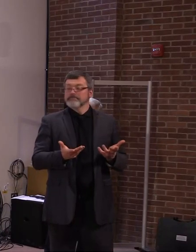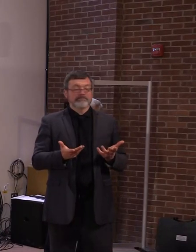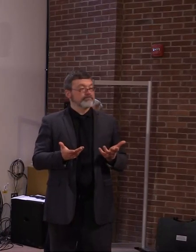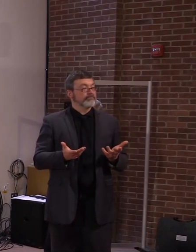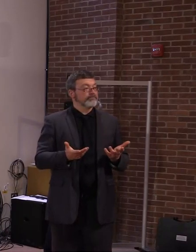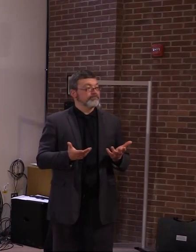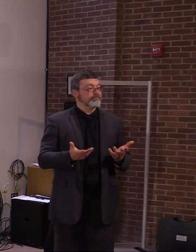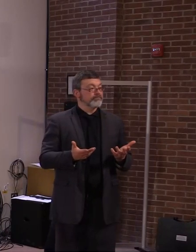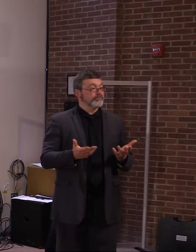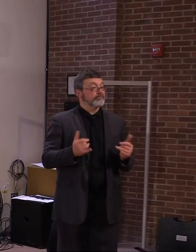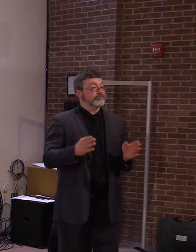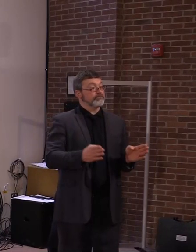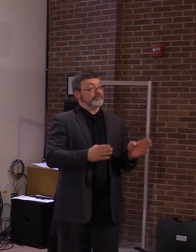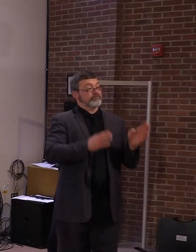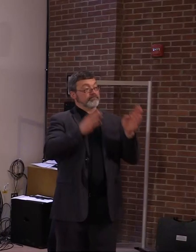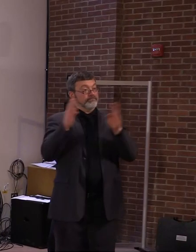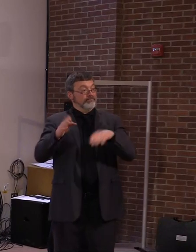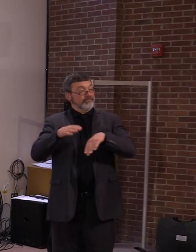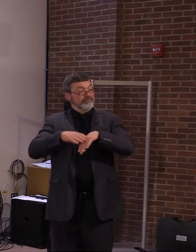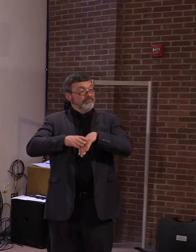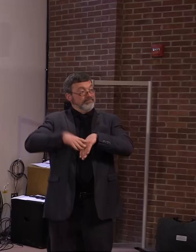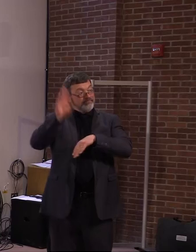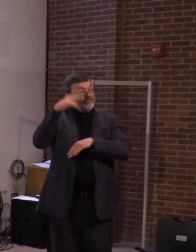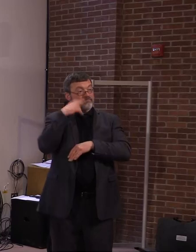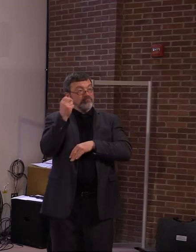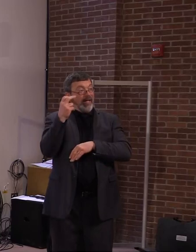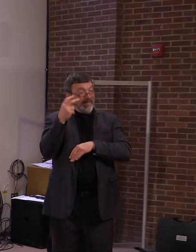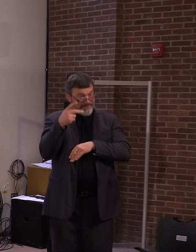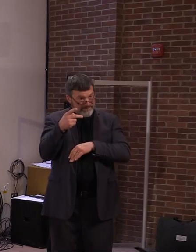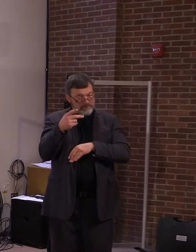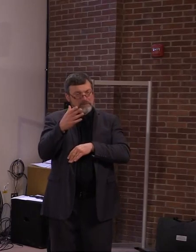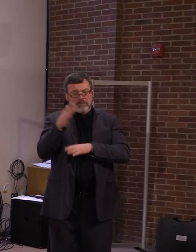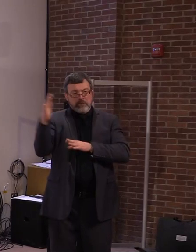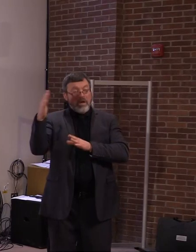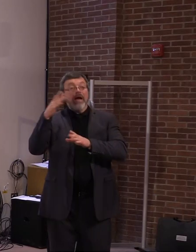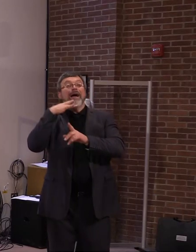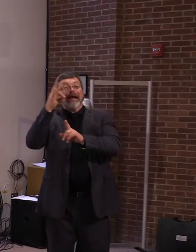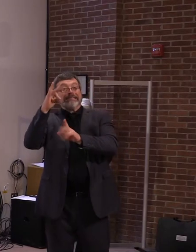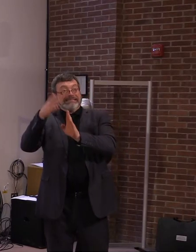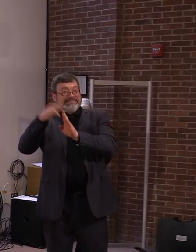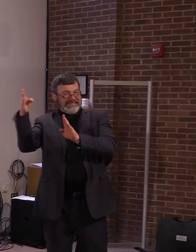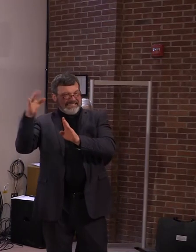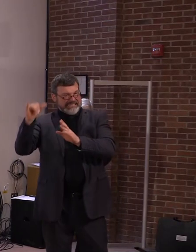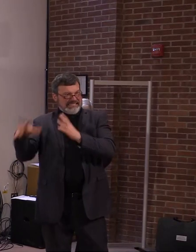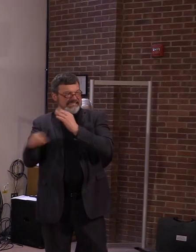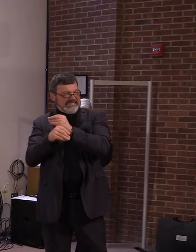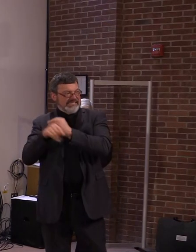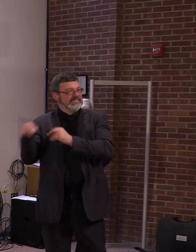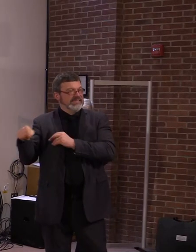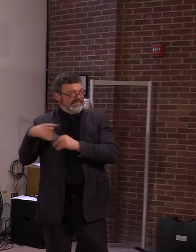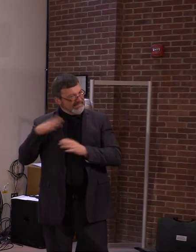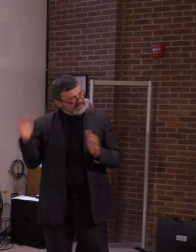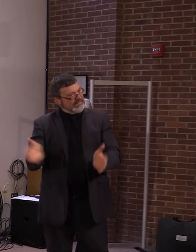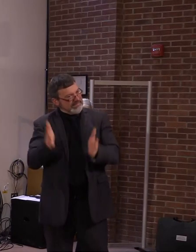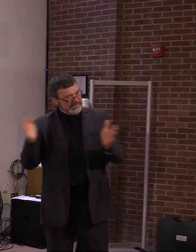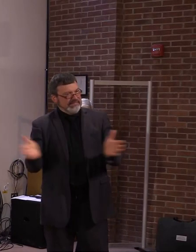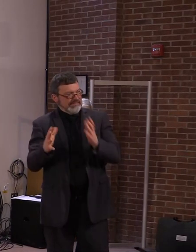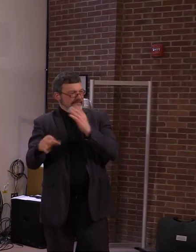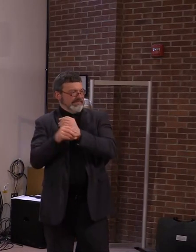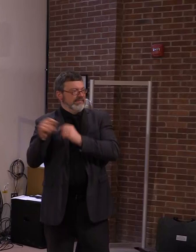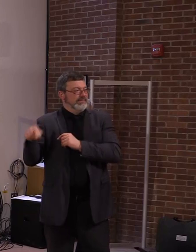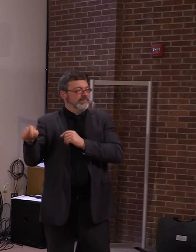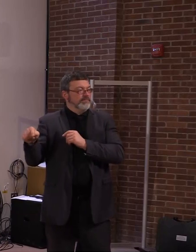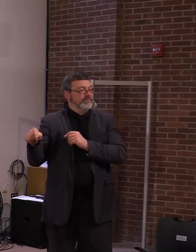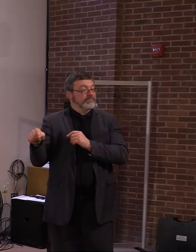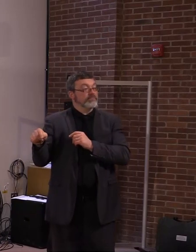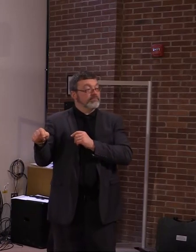boosters we get in the arms of those who took advantage of getting vaccinated in the very early days, the better off